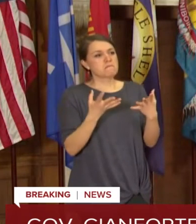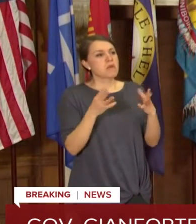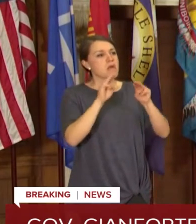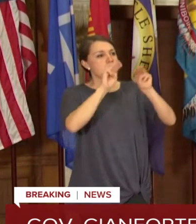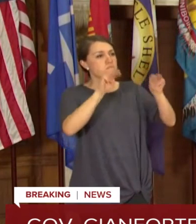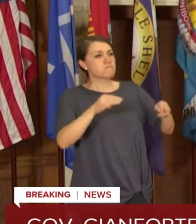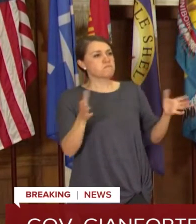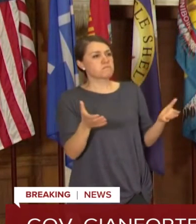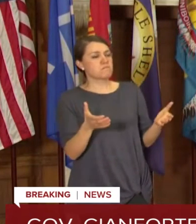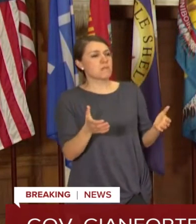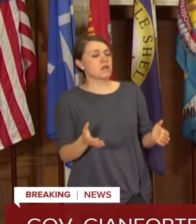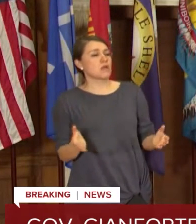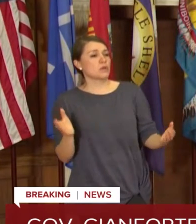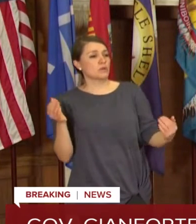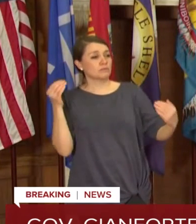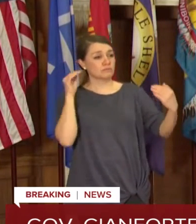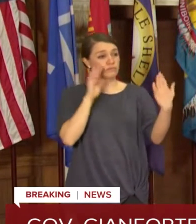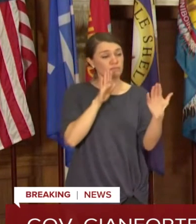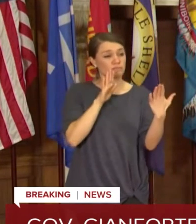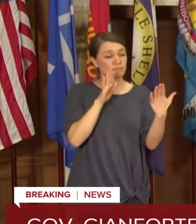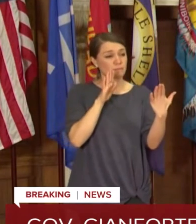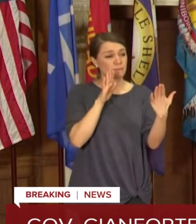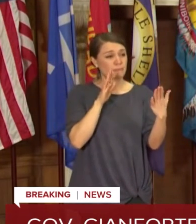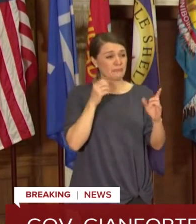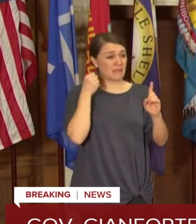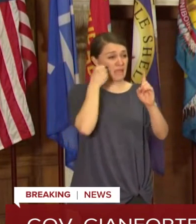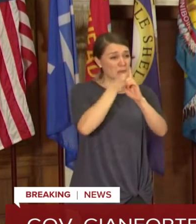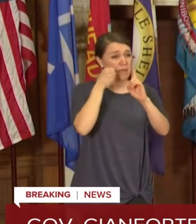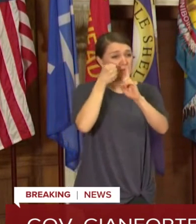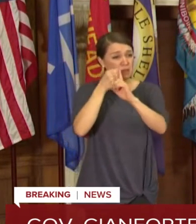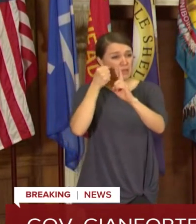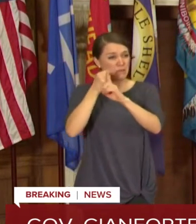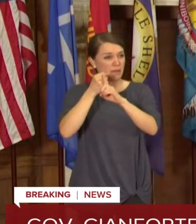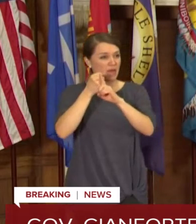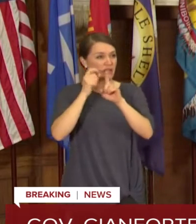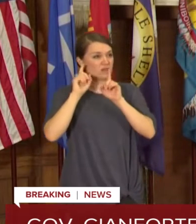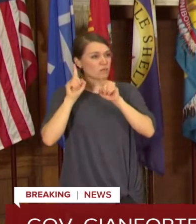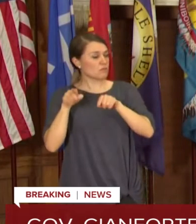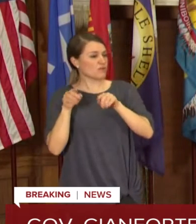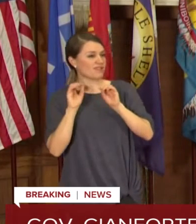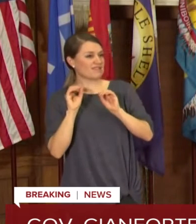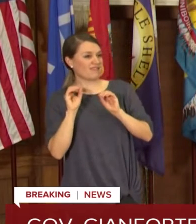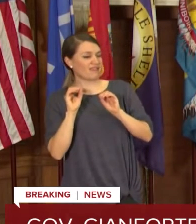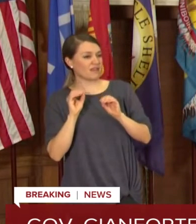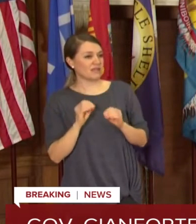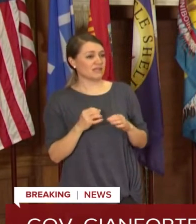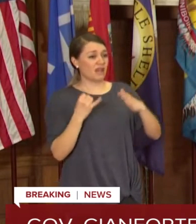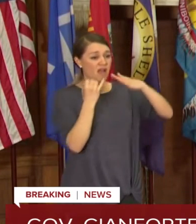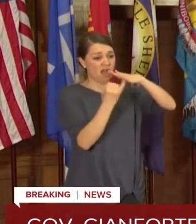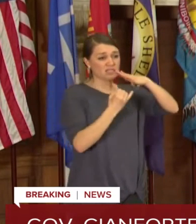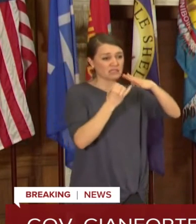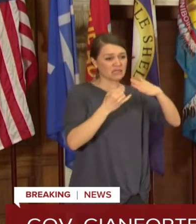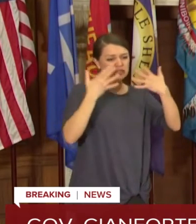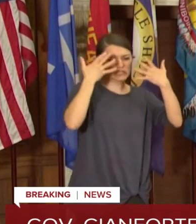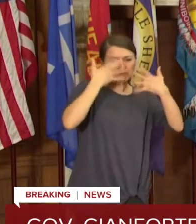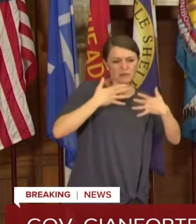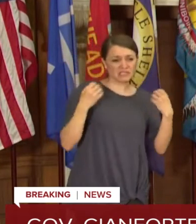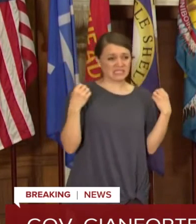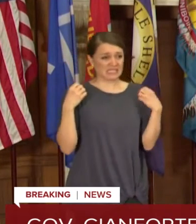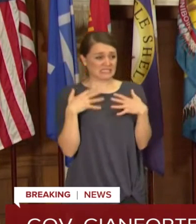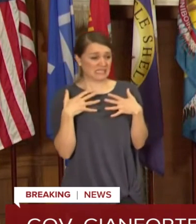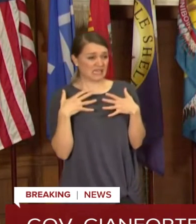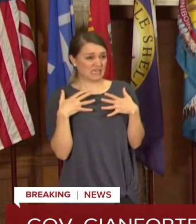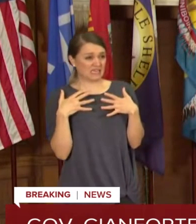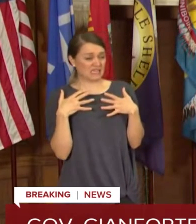have confronted underreported impacts of this pandemic: increased isolation, depression, and